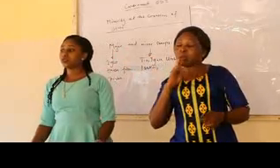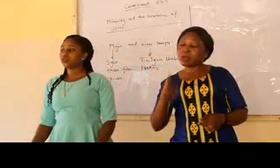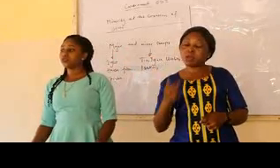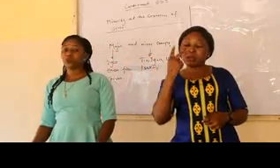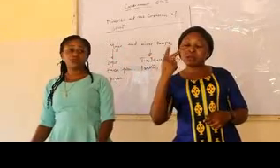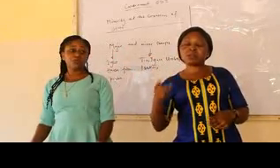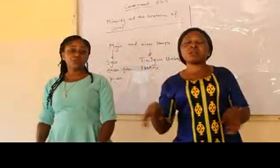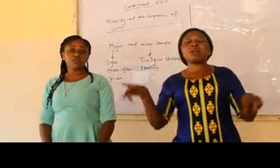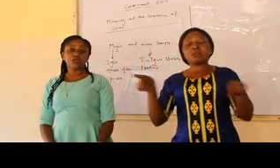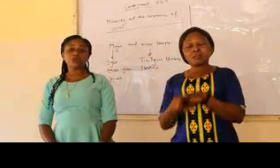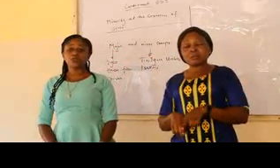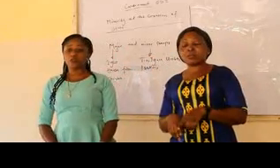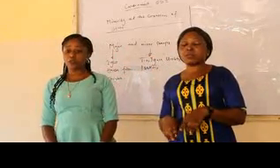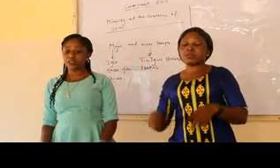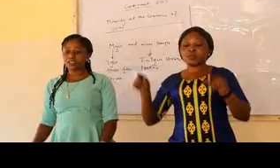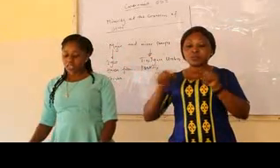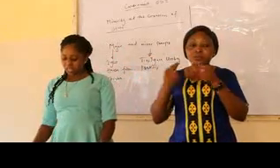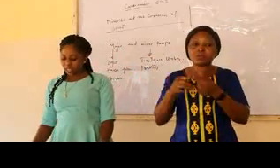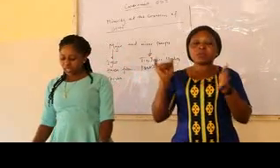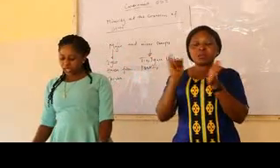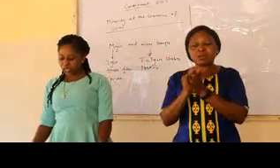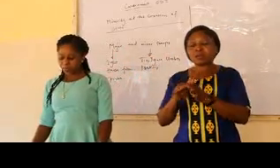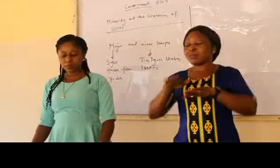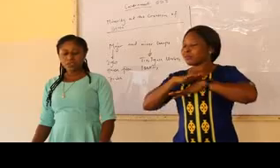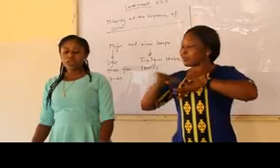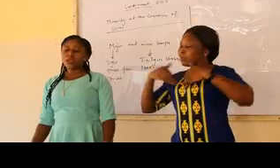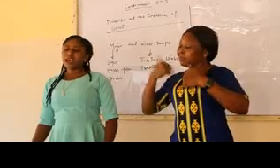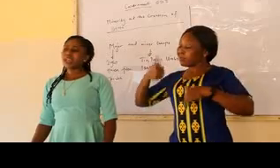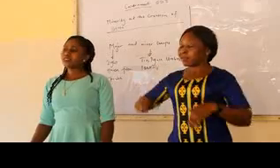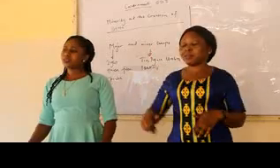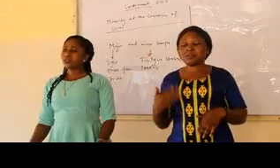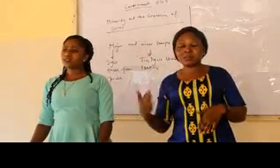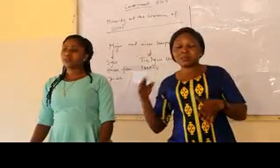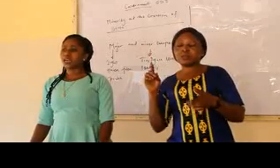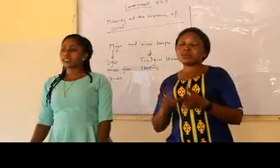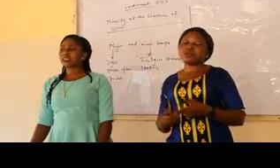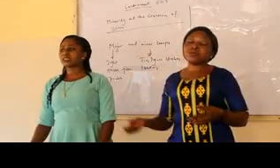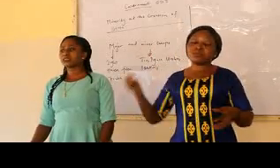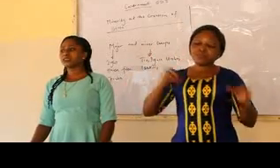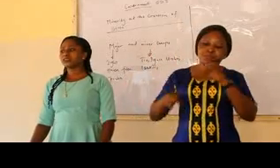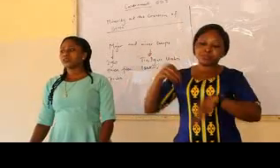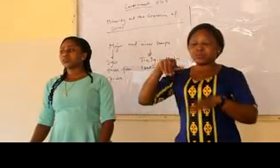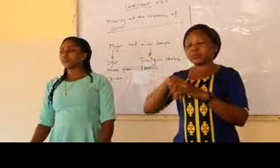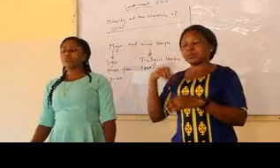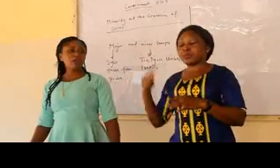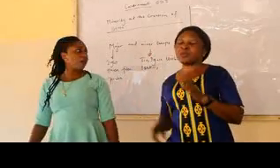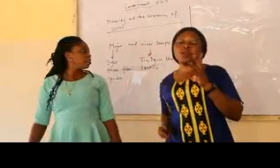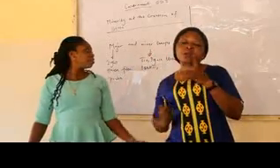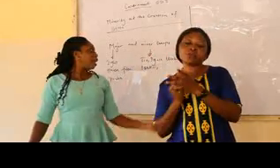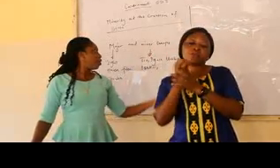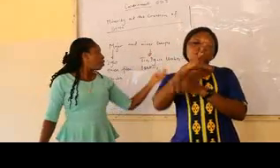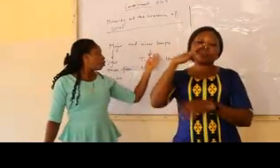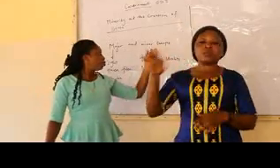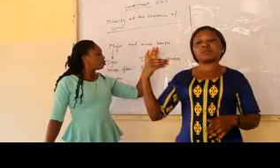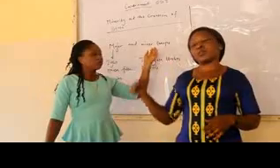nothing to contribute in the growth of the nation. And as a result of that, so many of